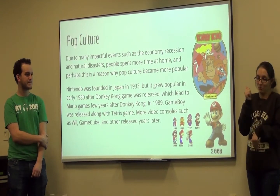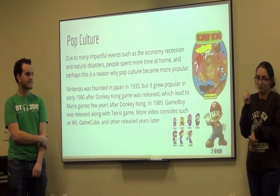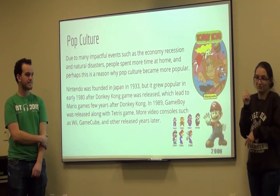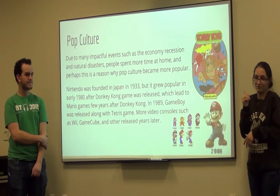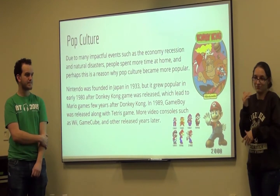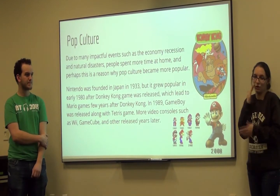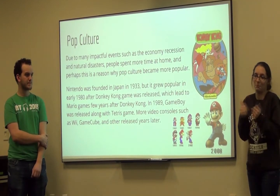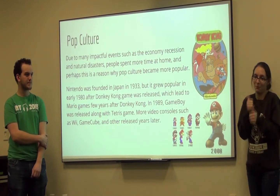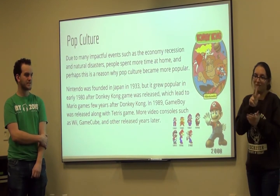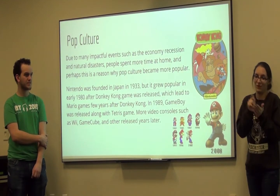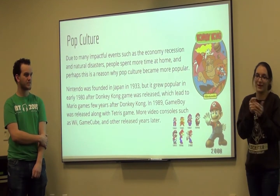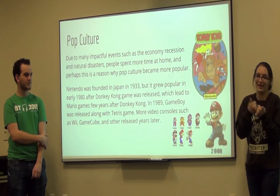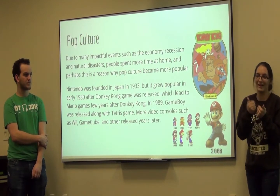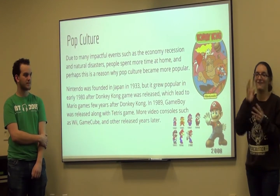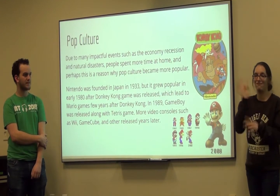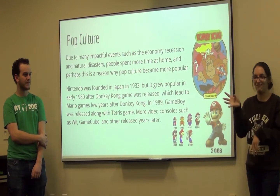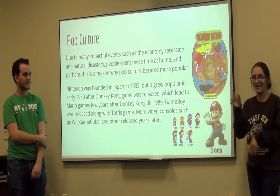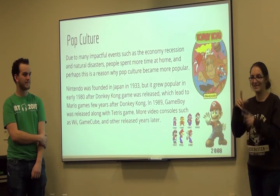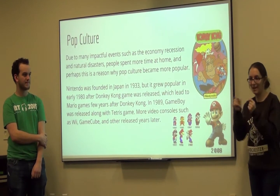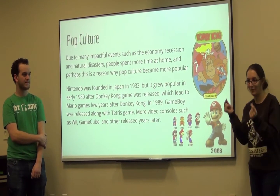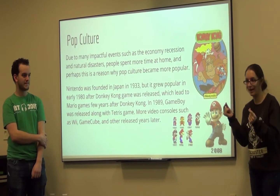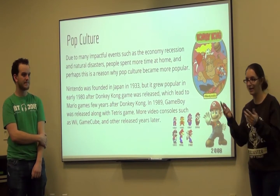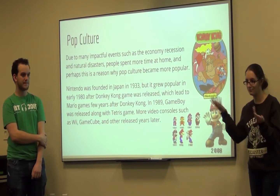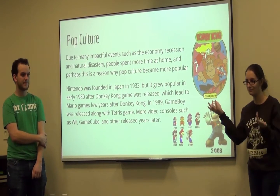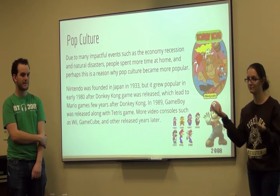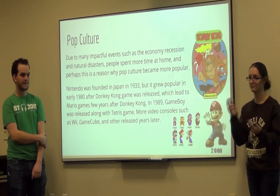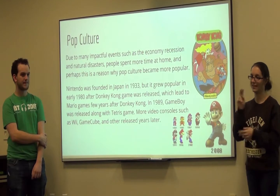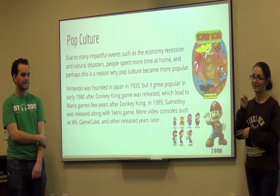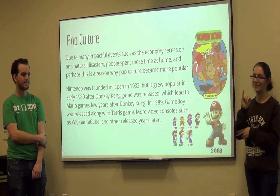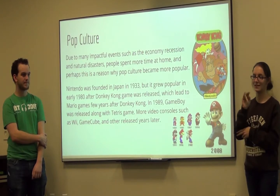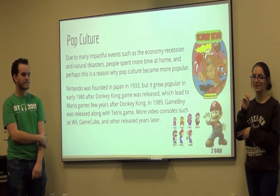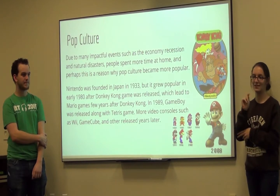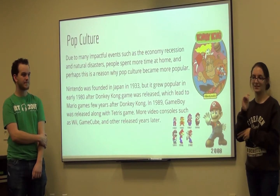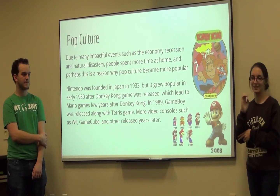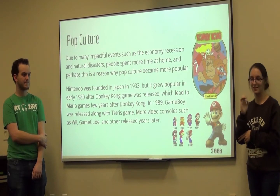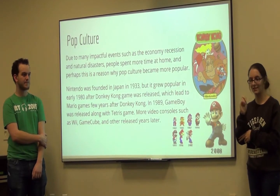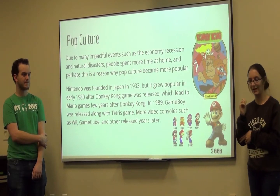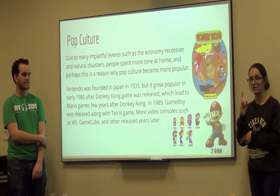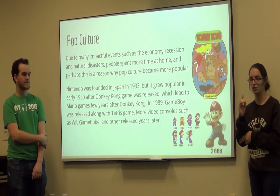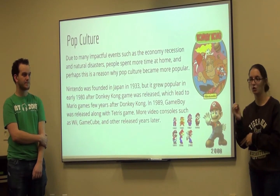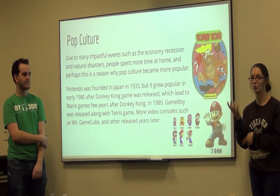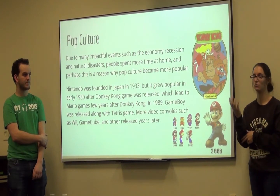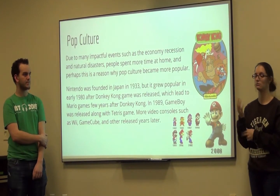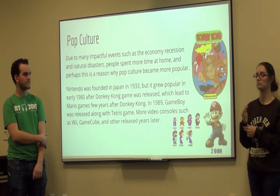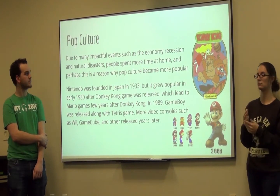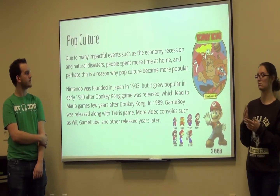So obviously, most of us know for pop culture, video games, and